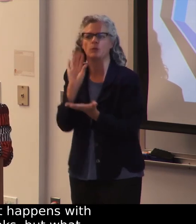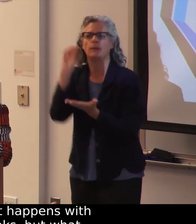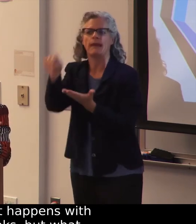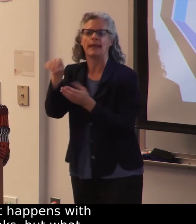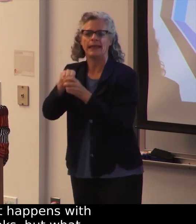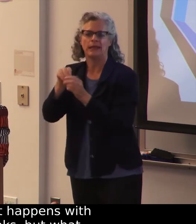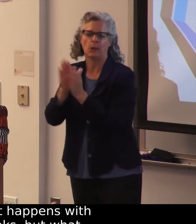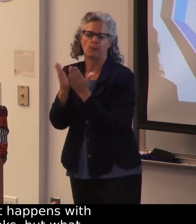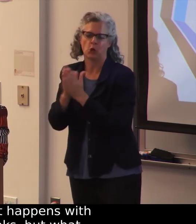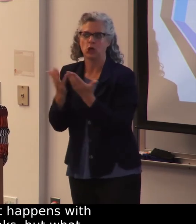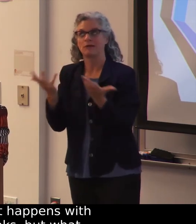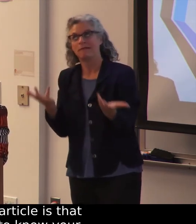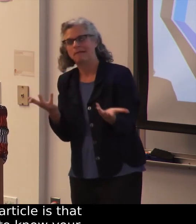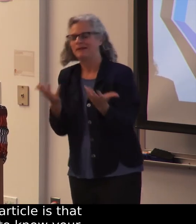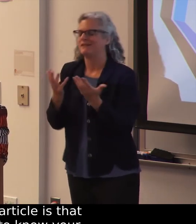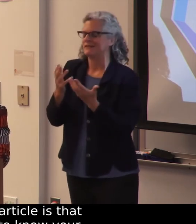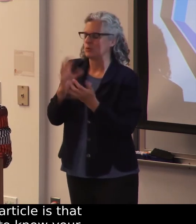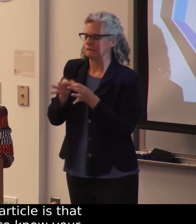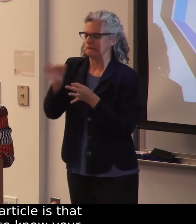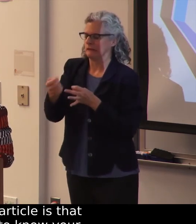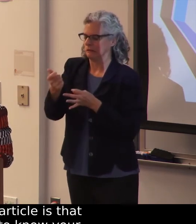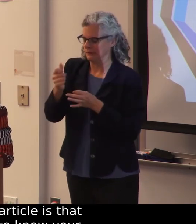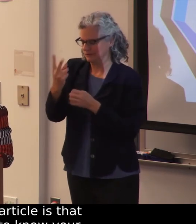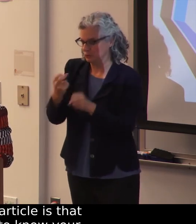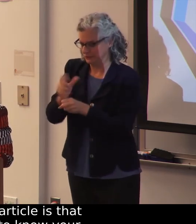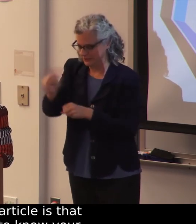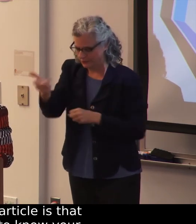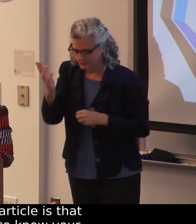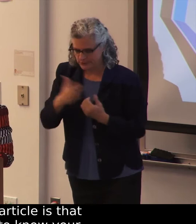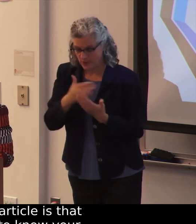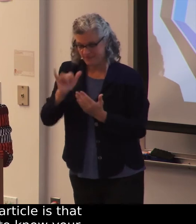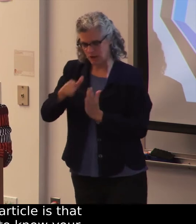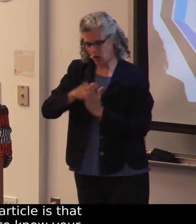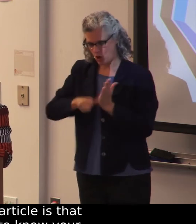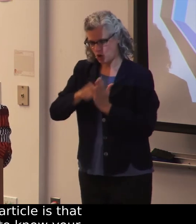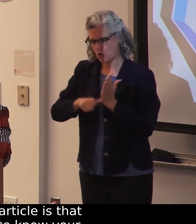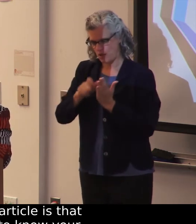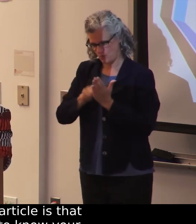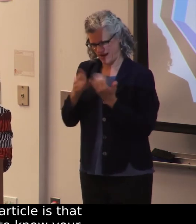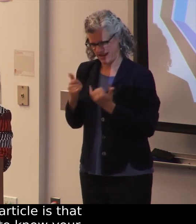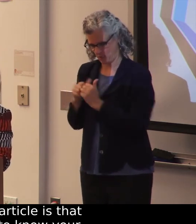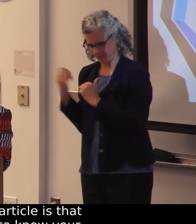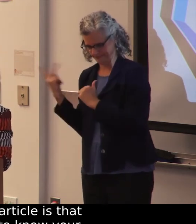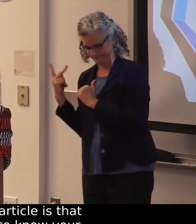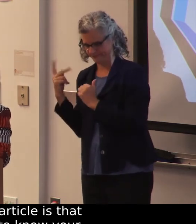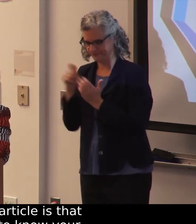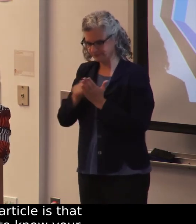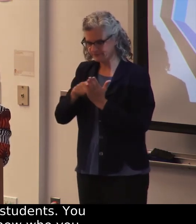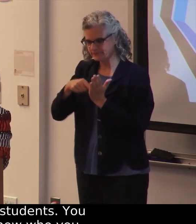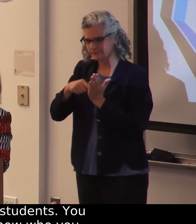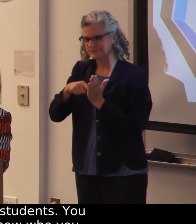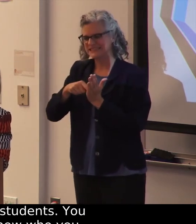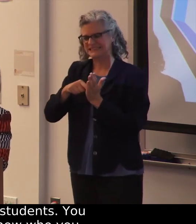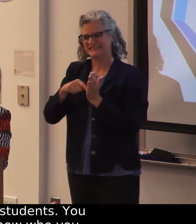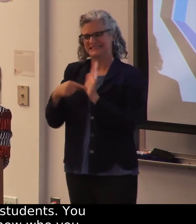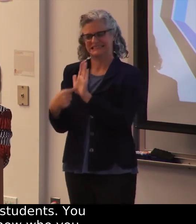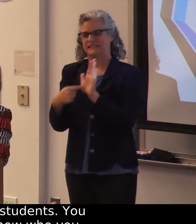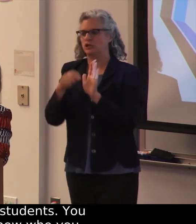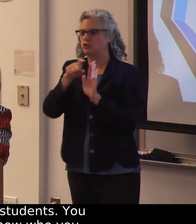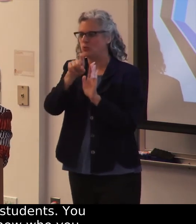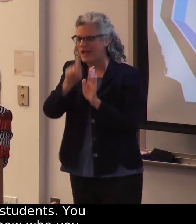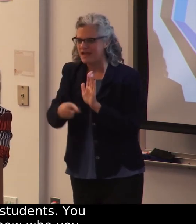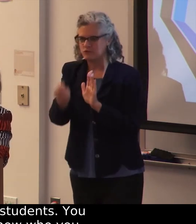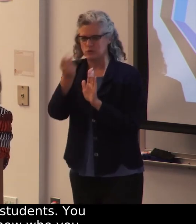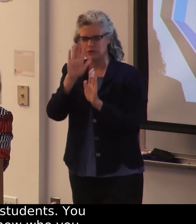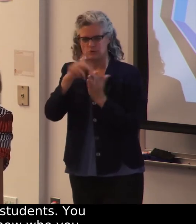right? But what I'm arguing in that particular article is you need to know your program, you need to know your students, you need to know